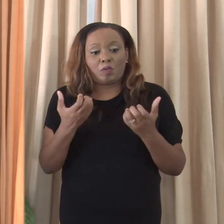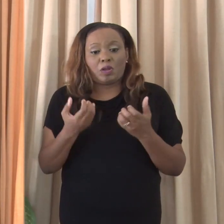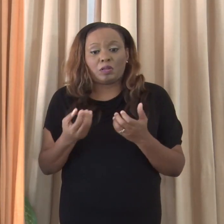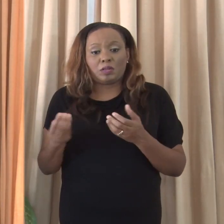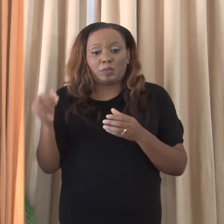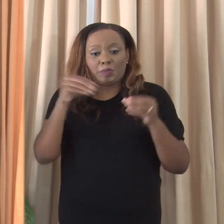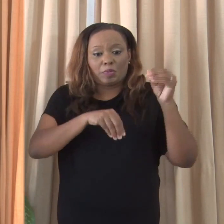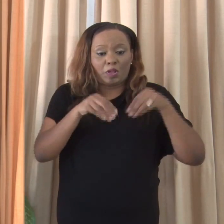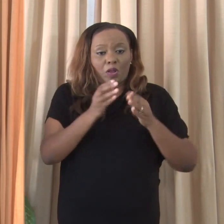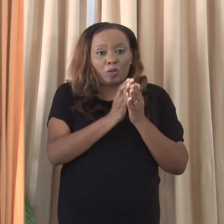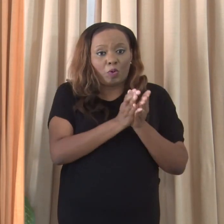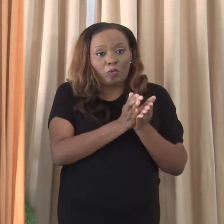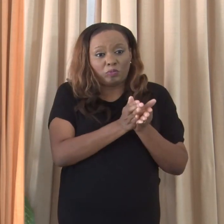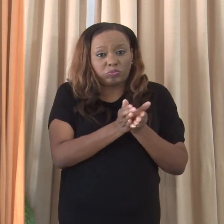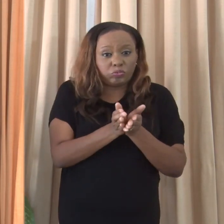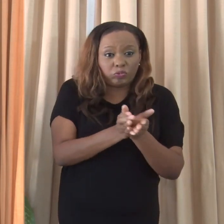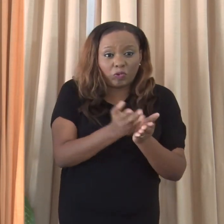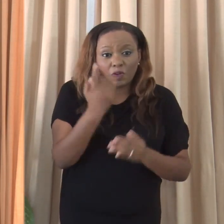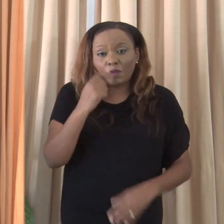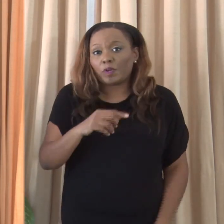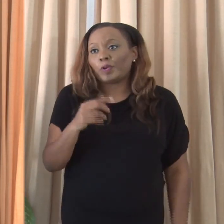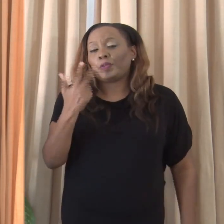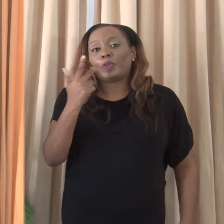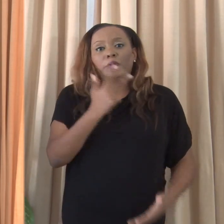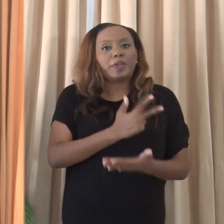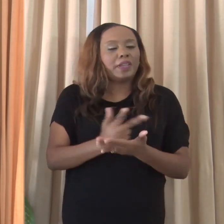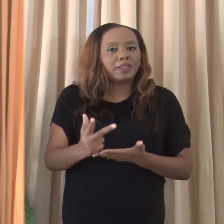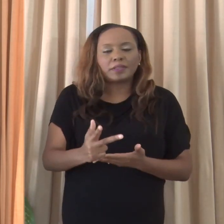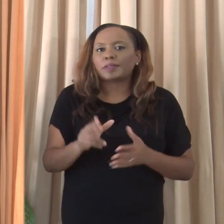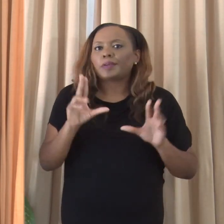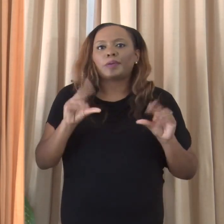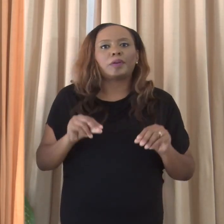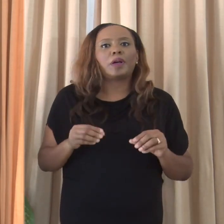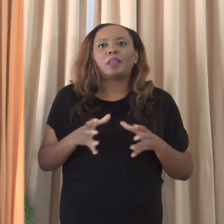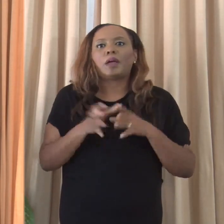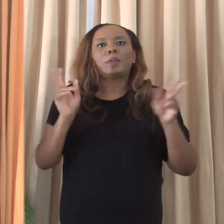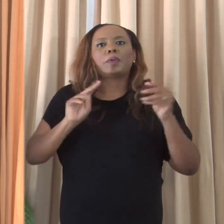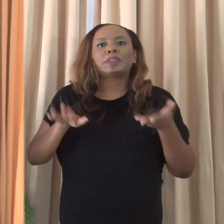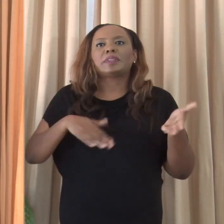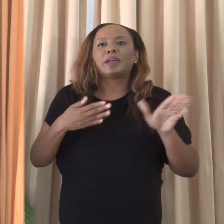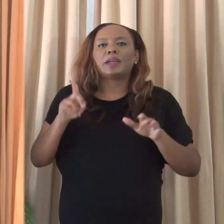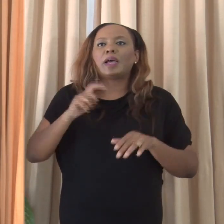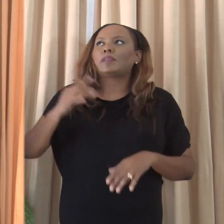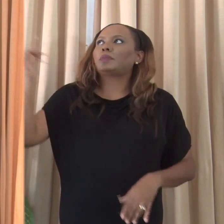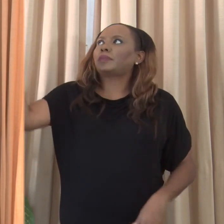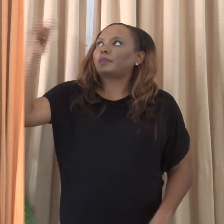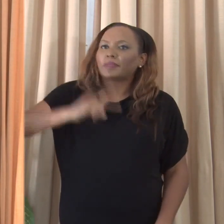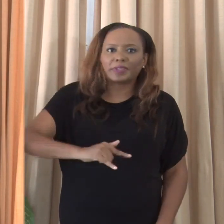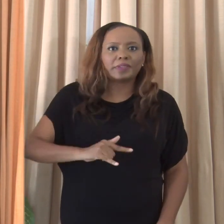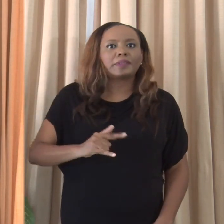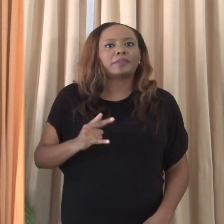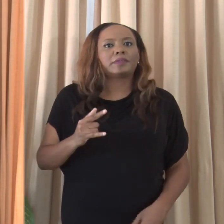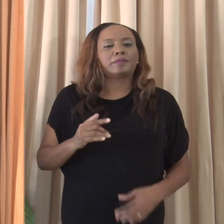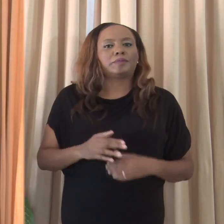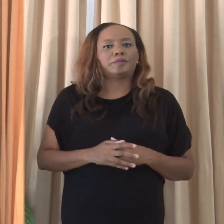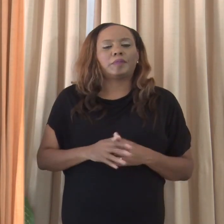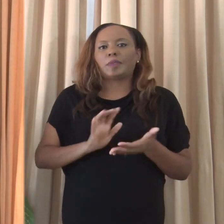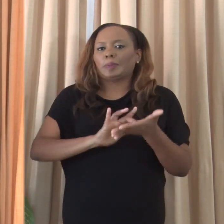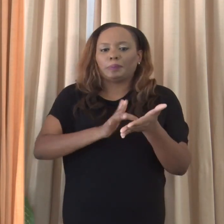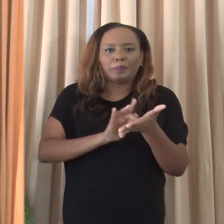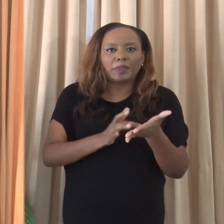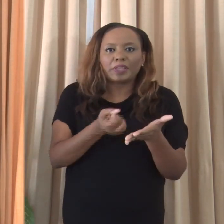weeks? Answer, no, because several people will die. So you have to be able to fly them in. The issue of